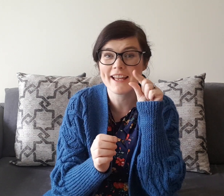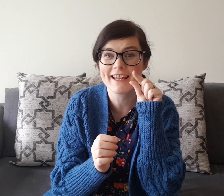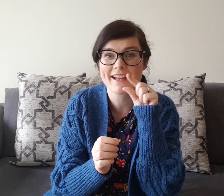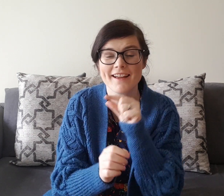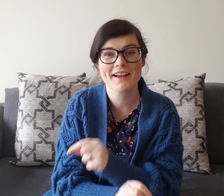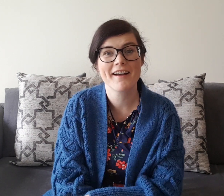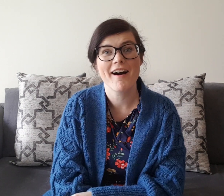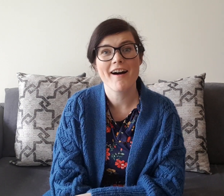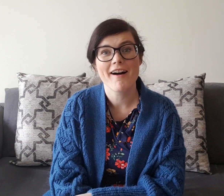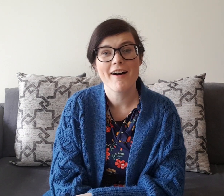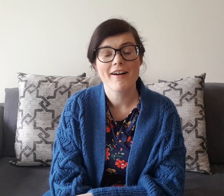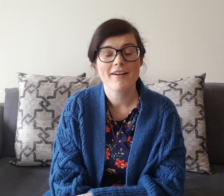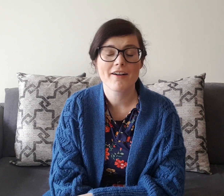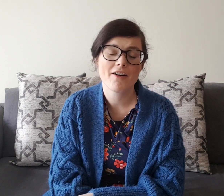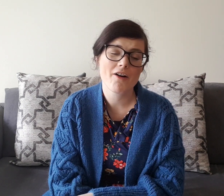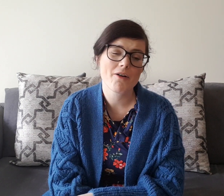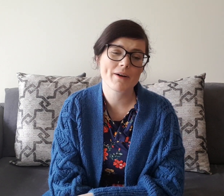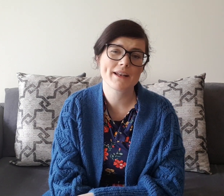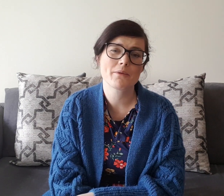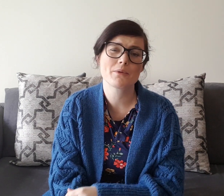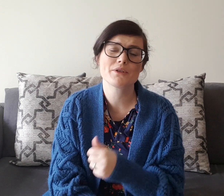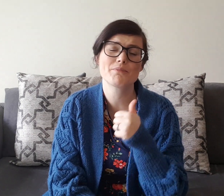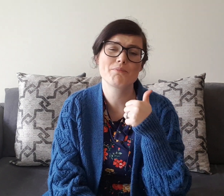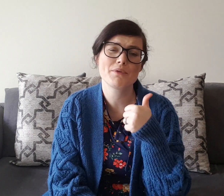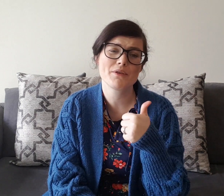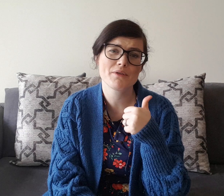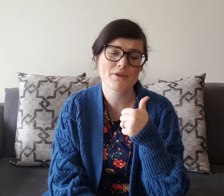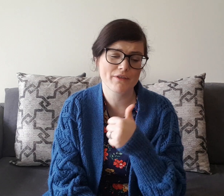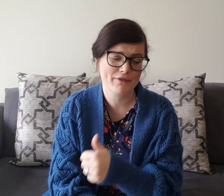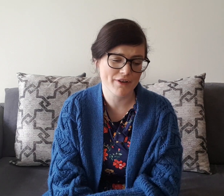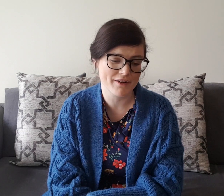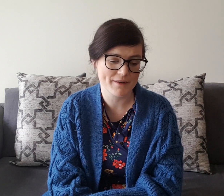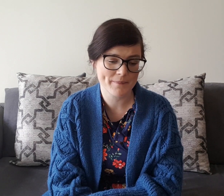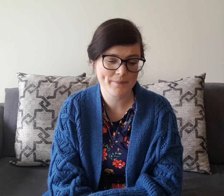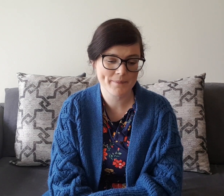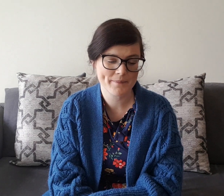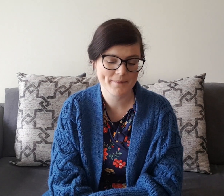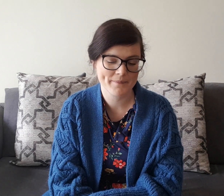chick. Oh, and it was beautiful.